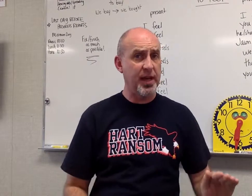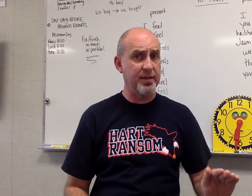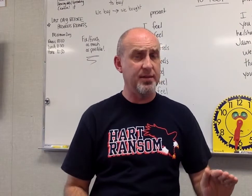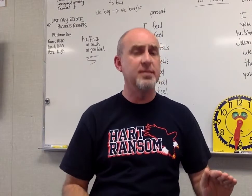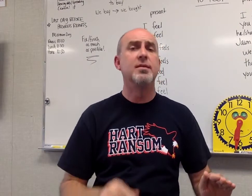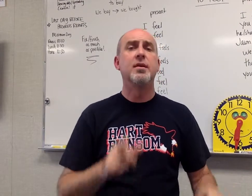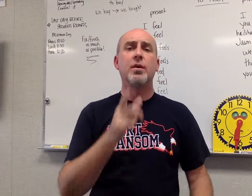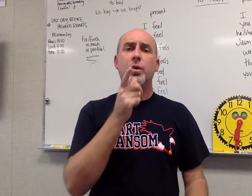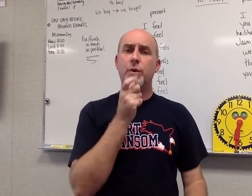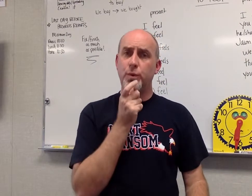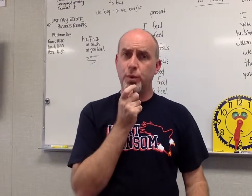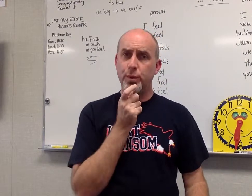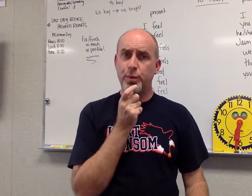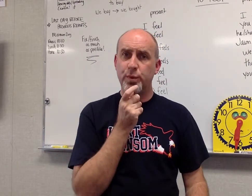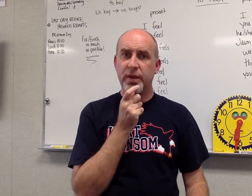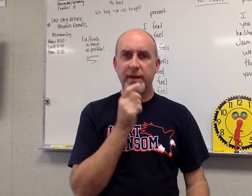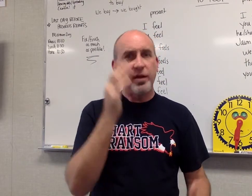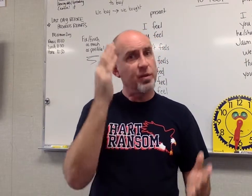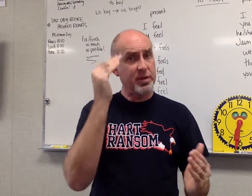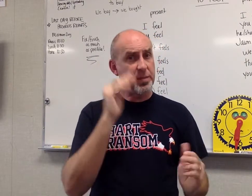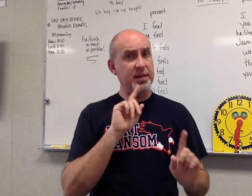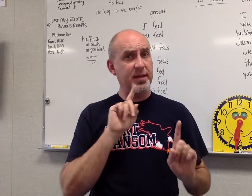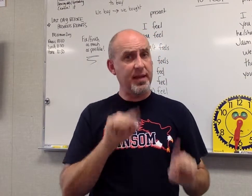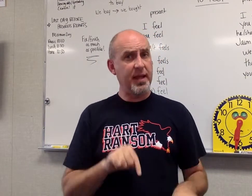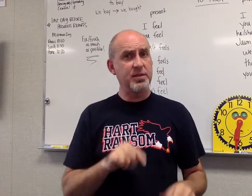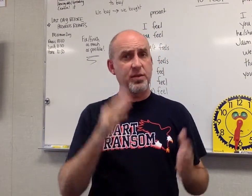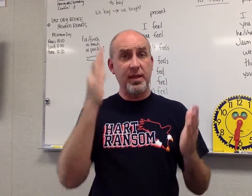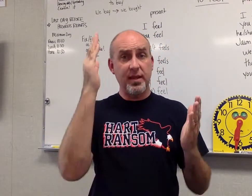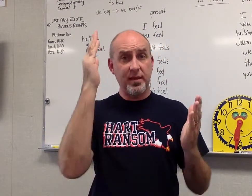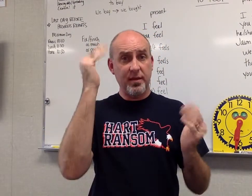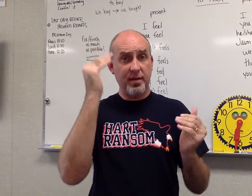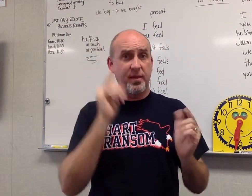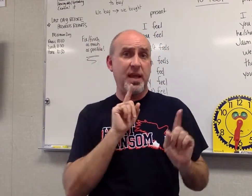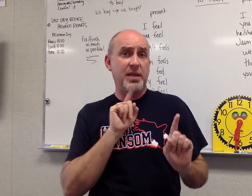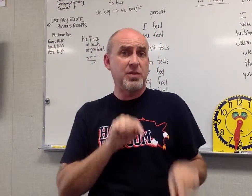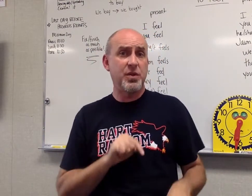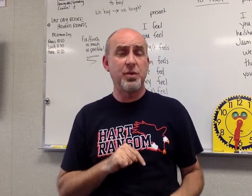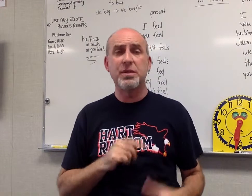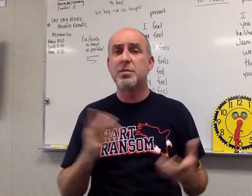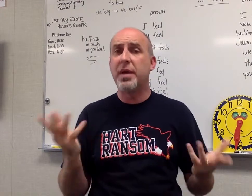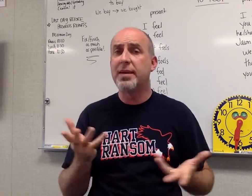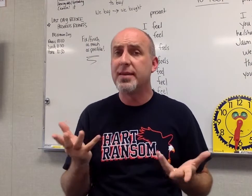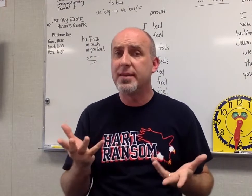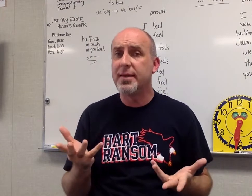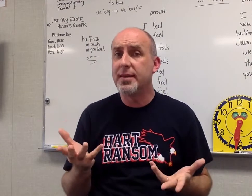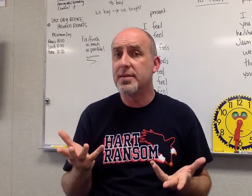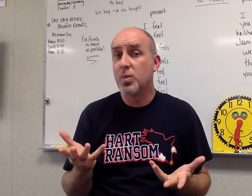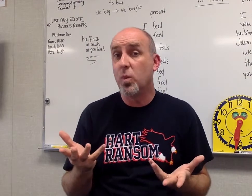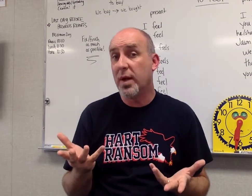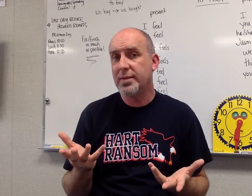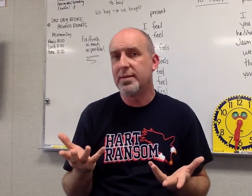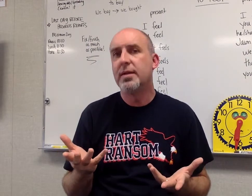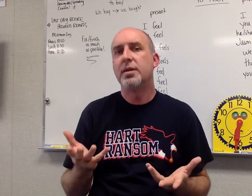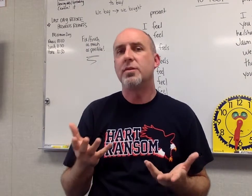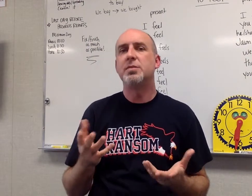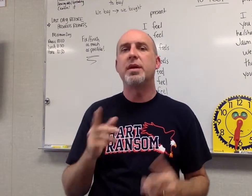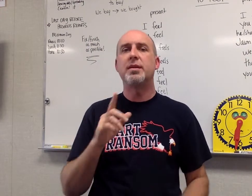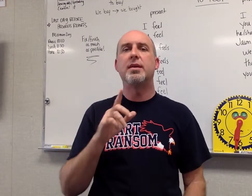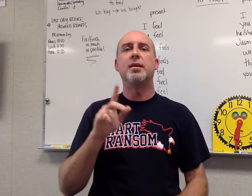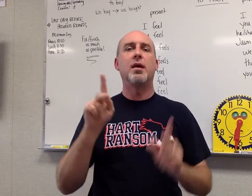child who, you're expecting an answer, and the answer that you're expecting is what? You're expecting